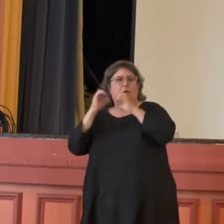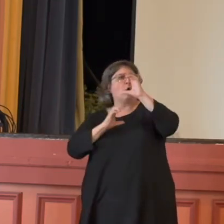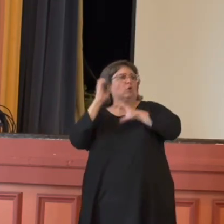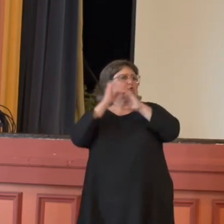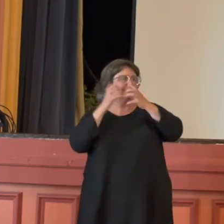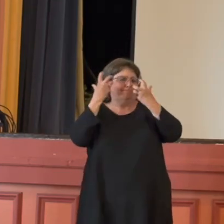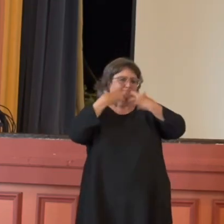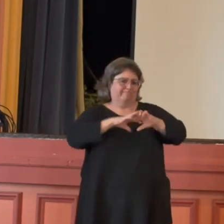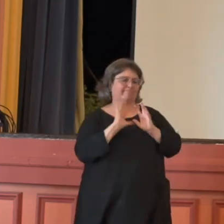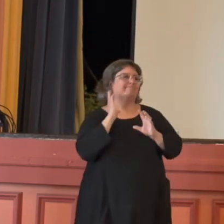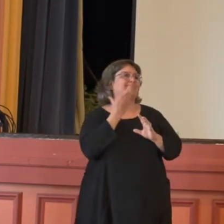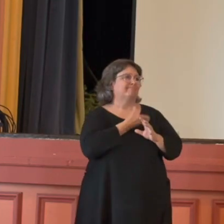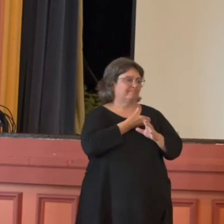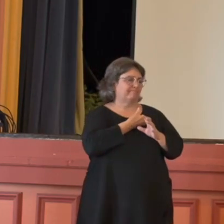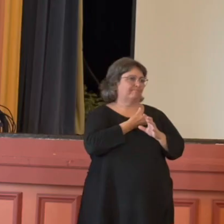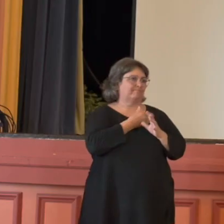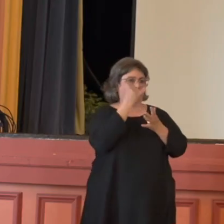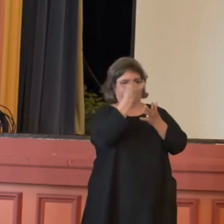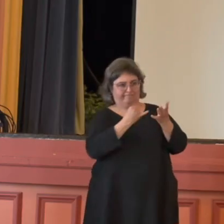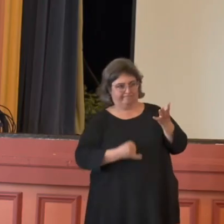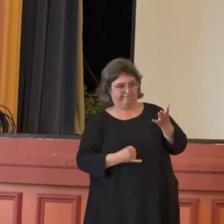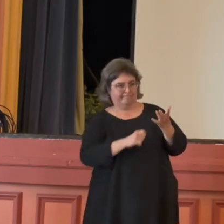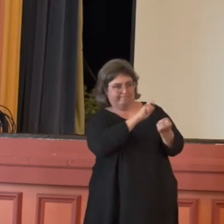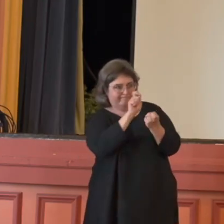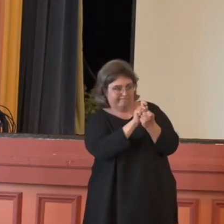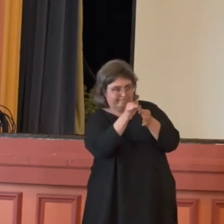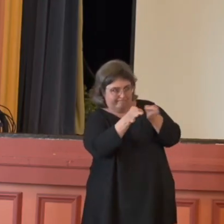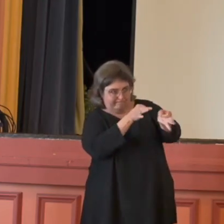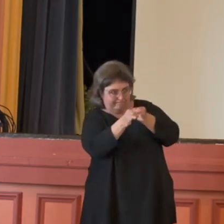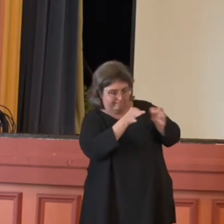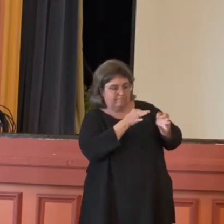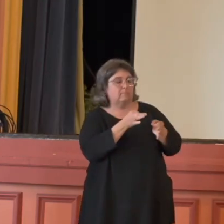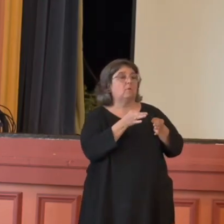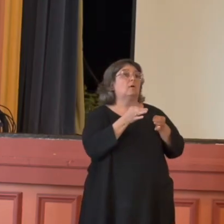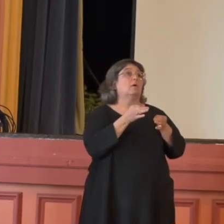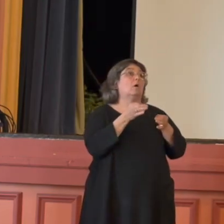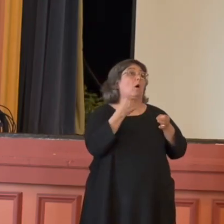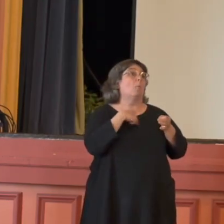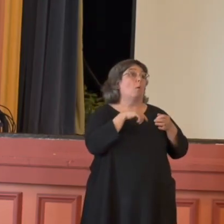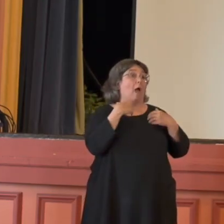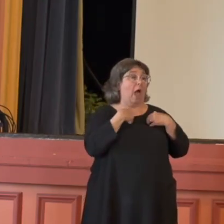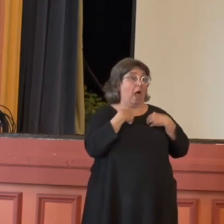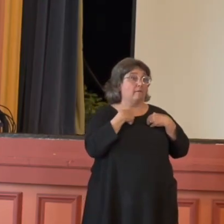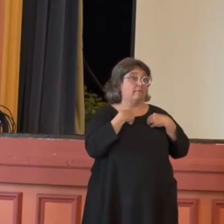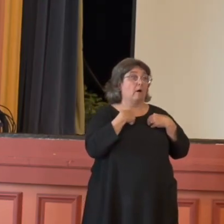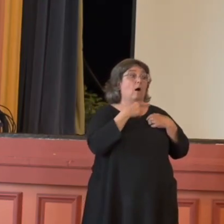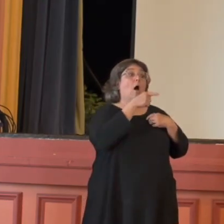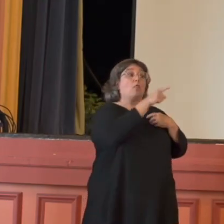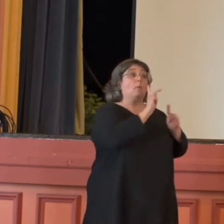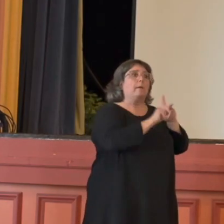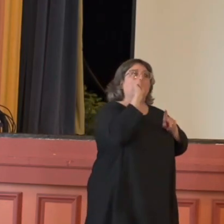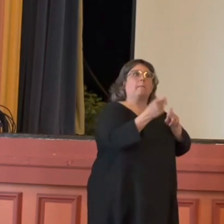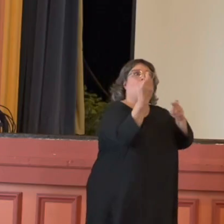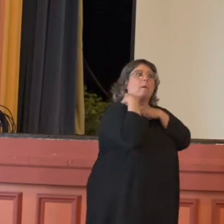them into our design specifications and what we have to hold contractors accountable,